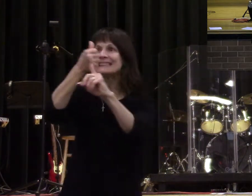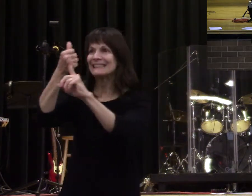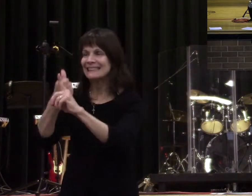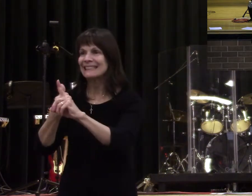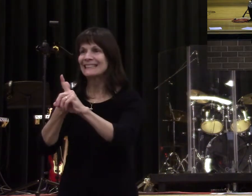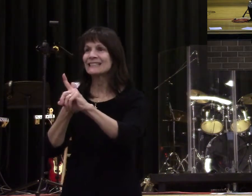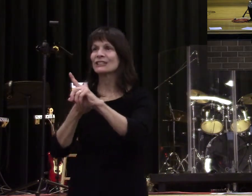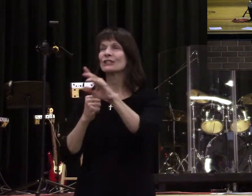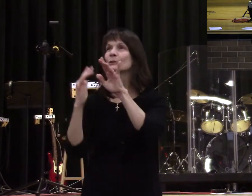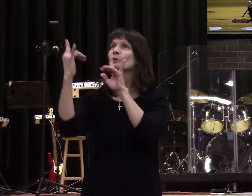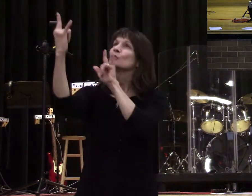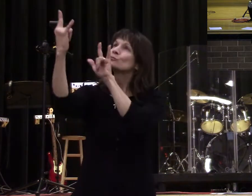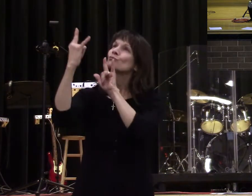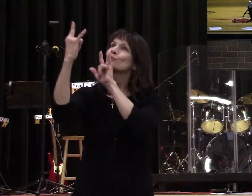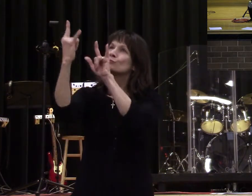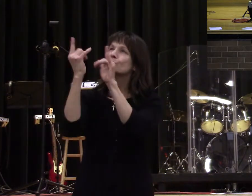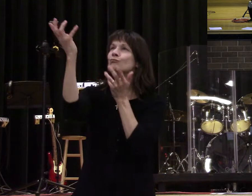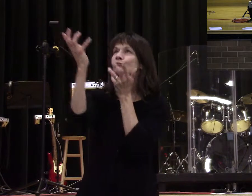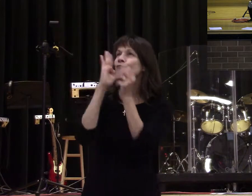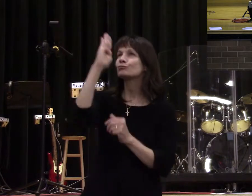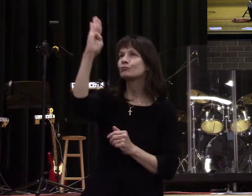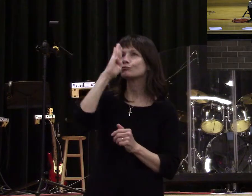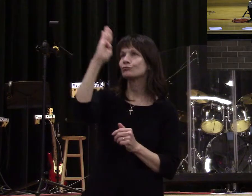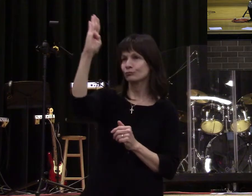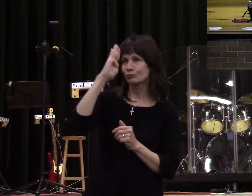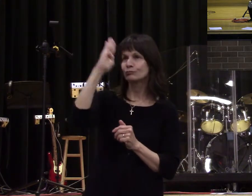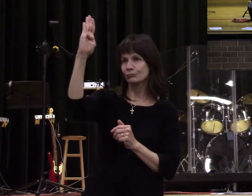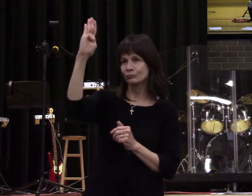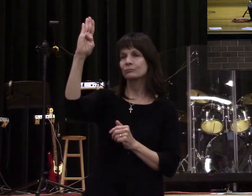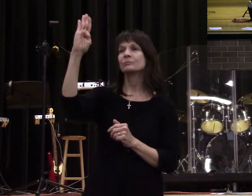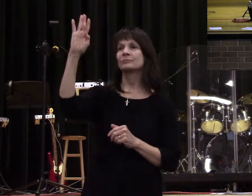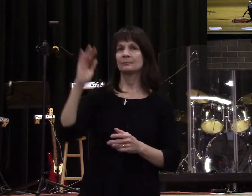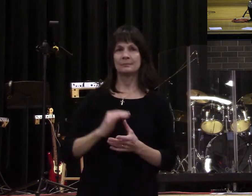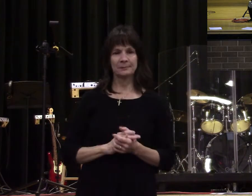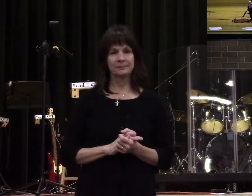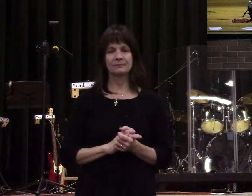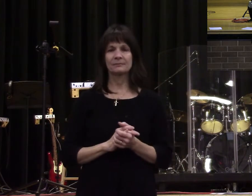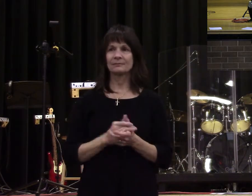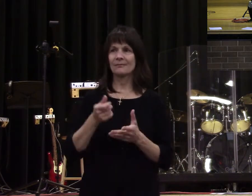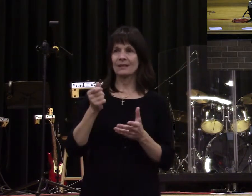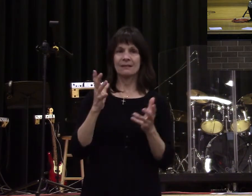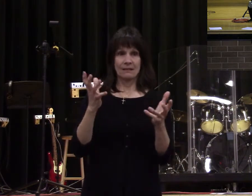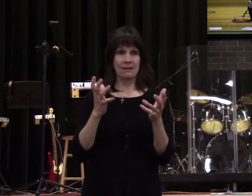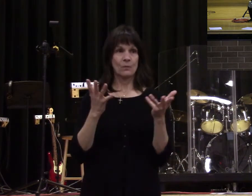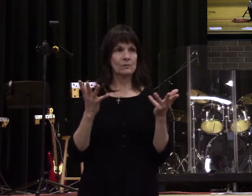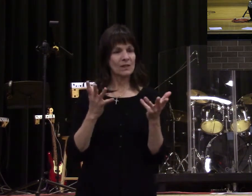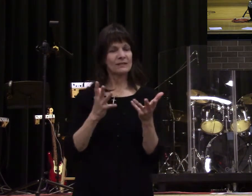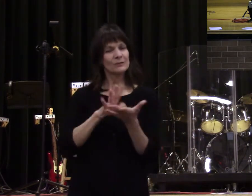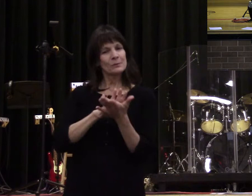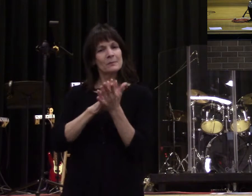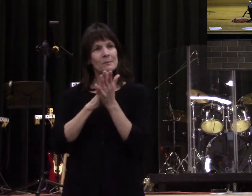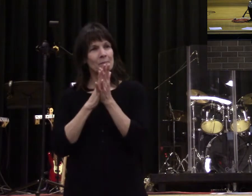become. It's not like a side issue. This is really what God wants. What he really wants from you is to become a